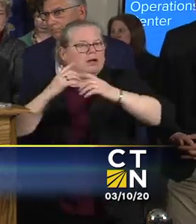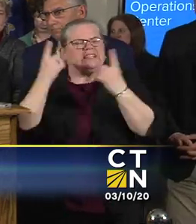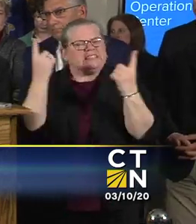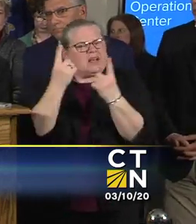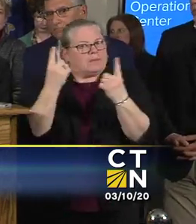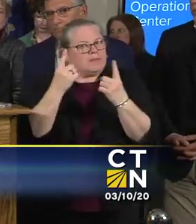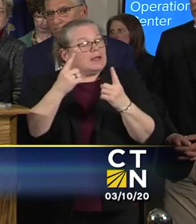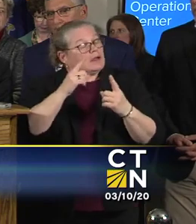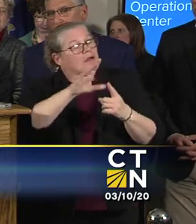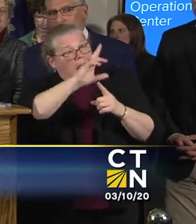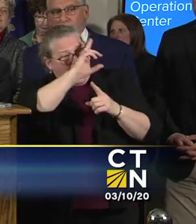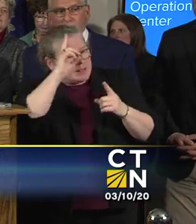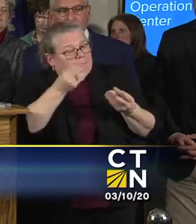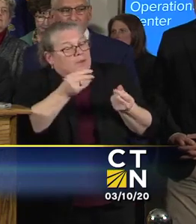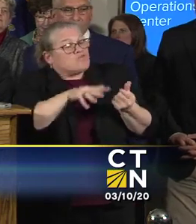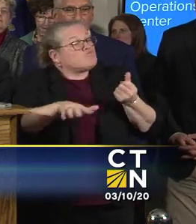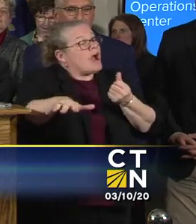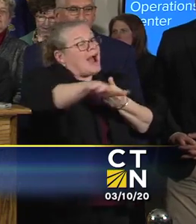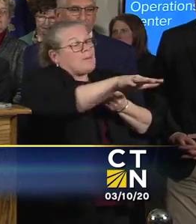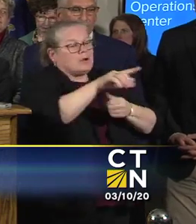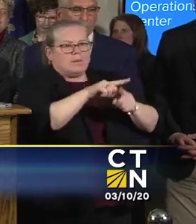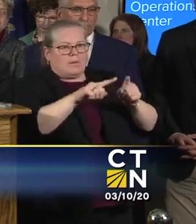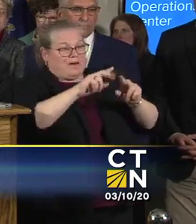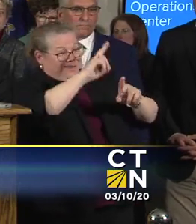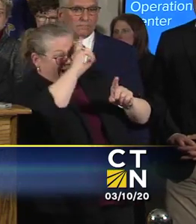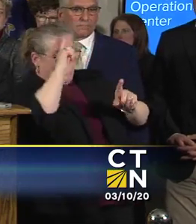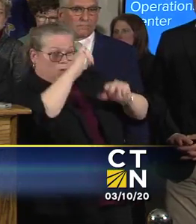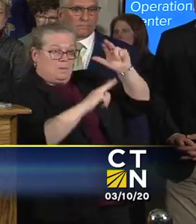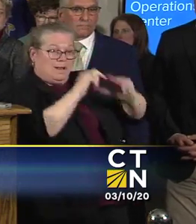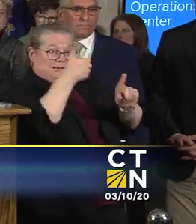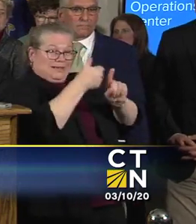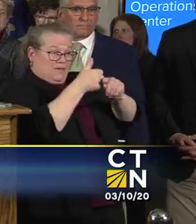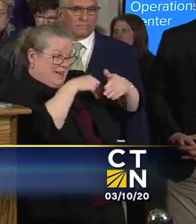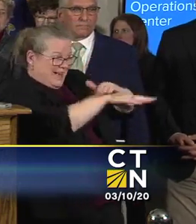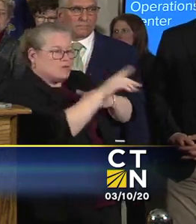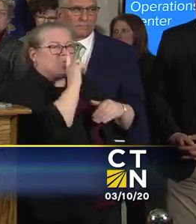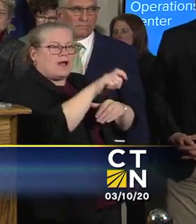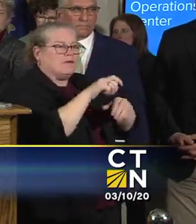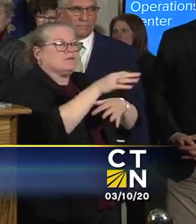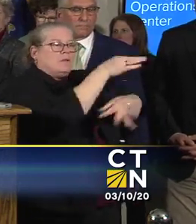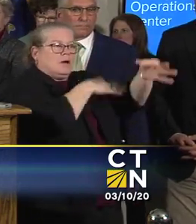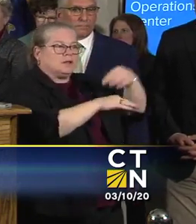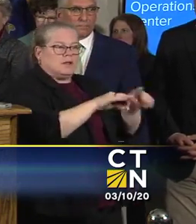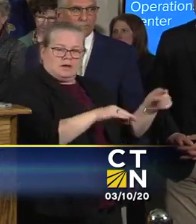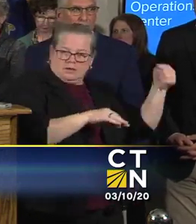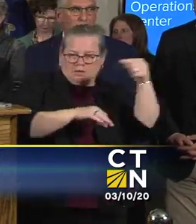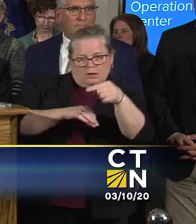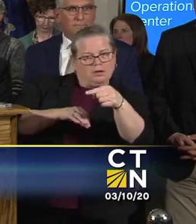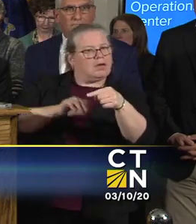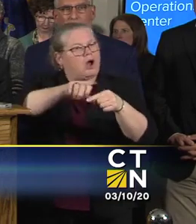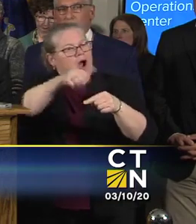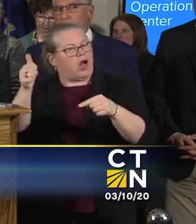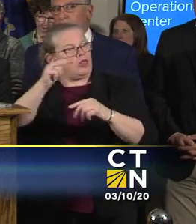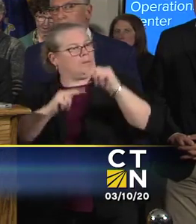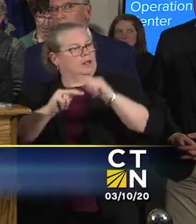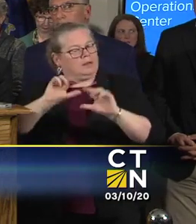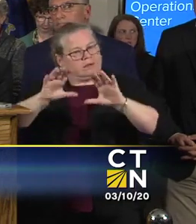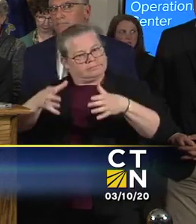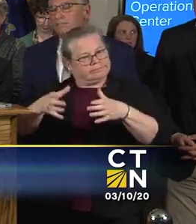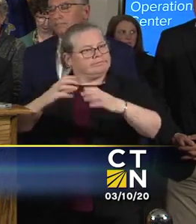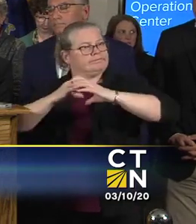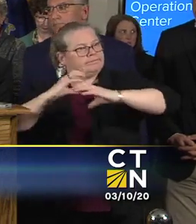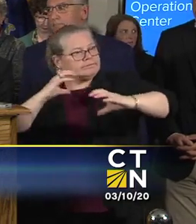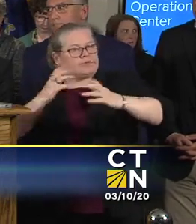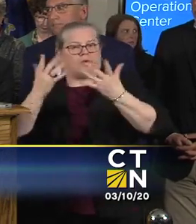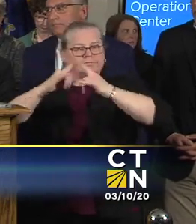individuals who are symptomatic do not go into the hospital setting, that they are seen, they are sampled, they are tested on an